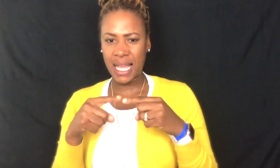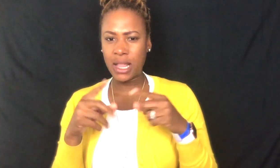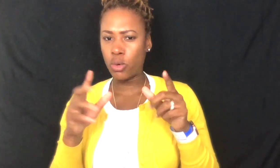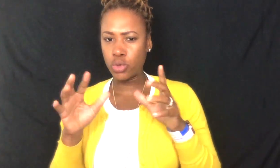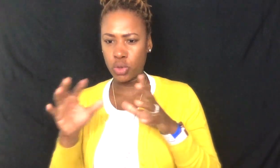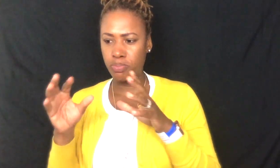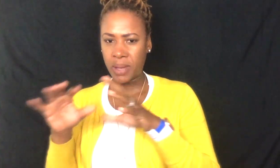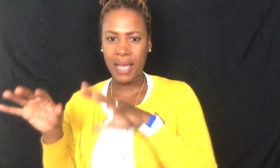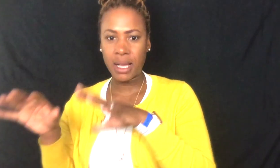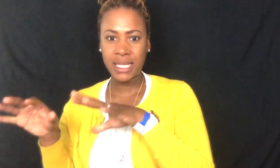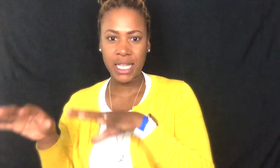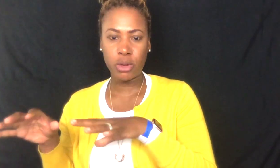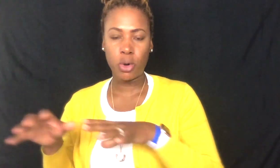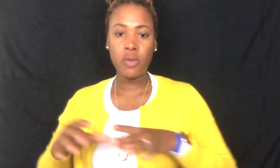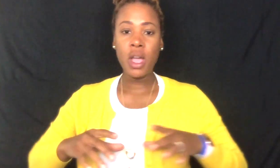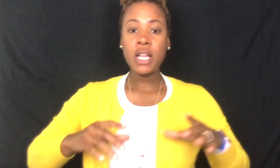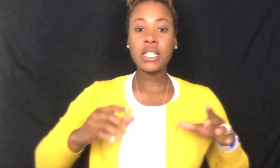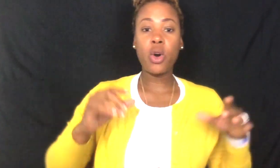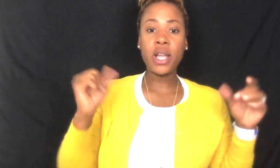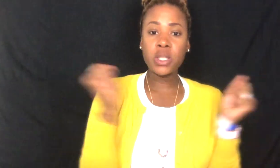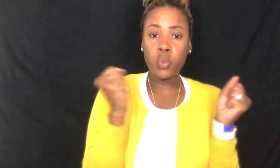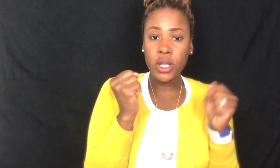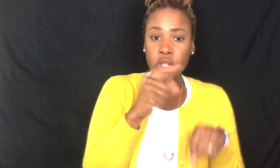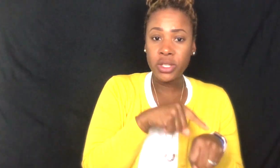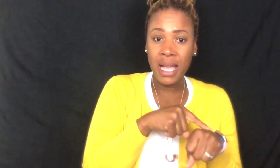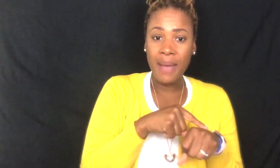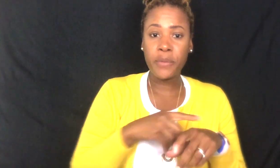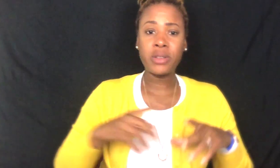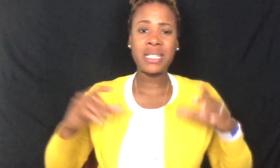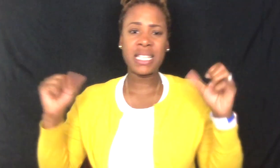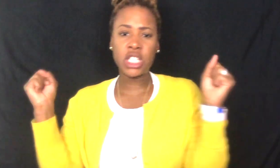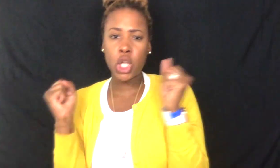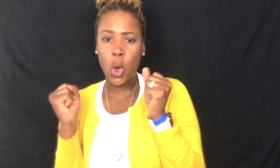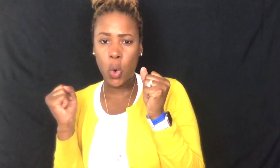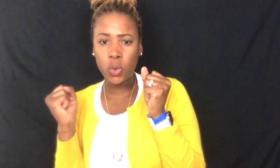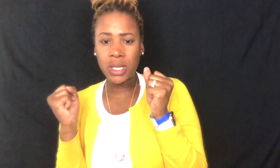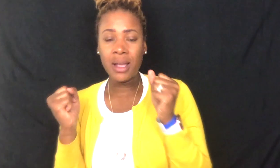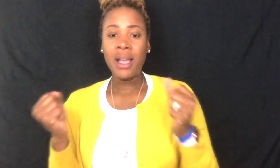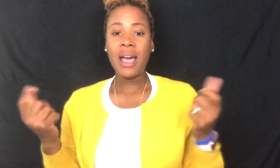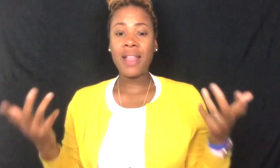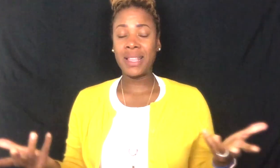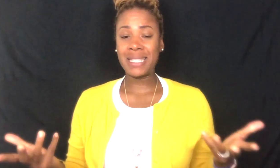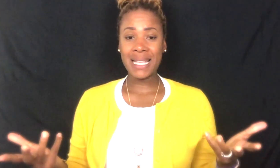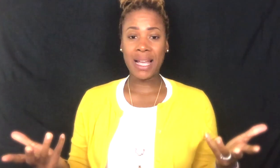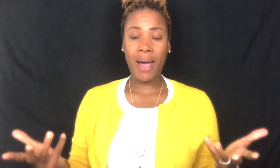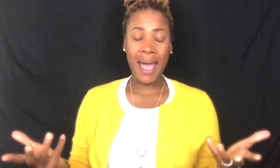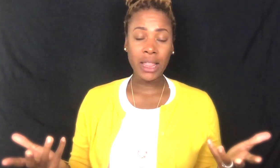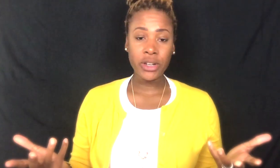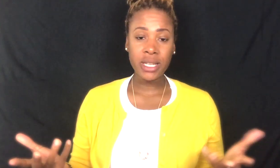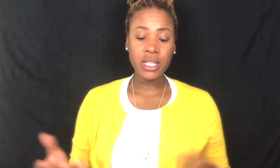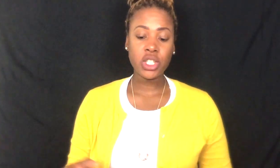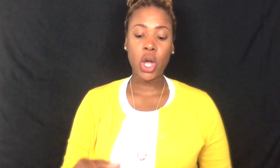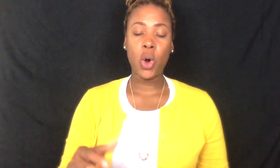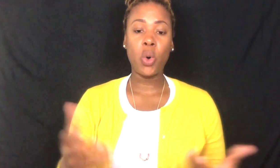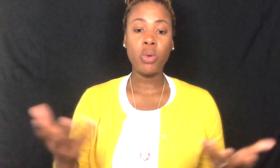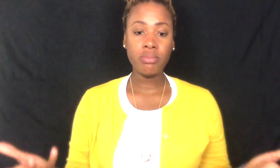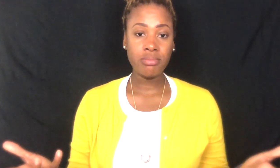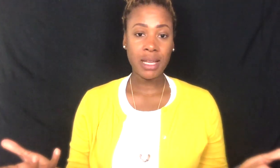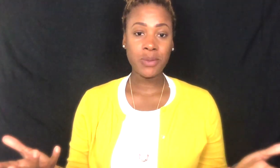don't continue to move. So it's winter time versus it's cold. At least that's how I learned it. So that's what I